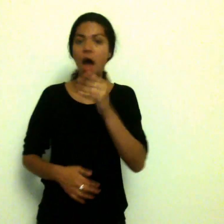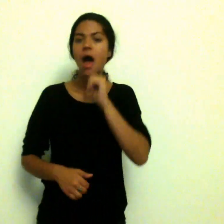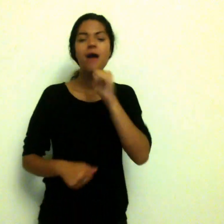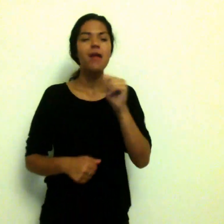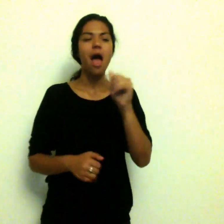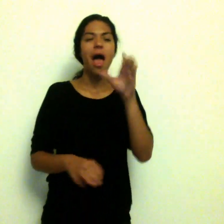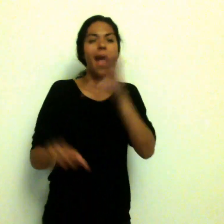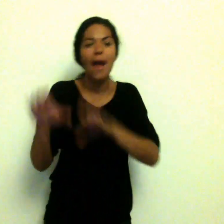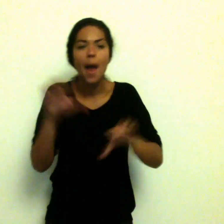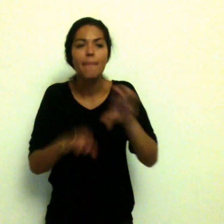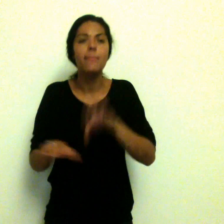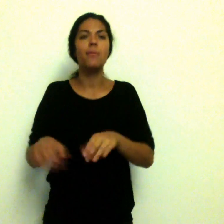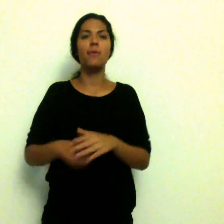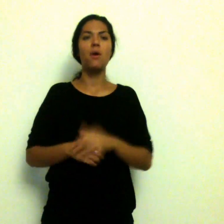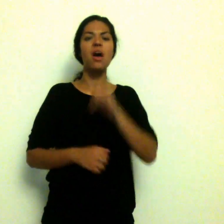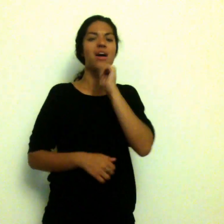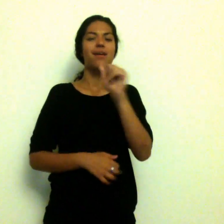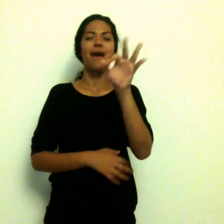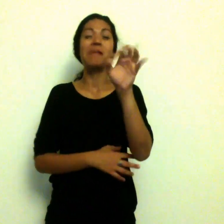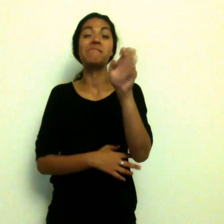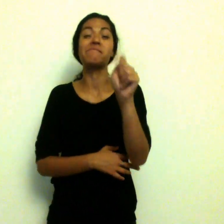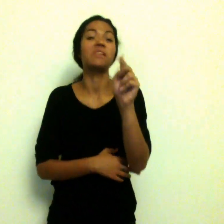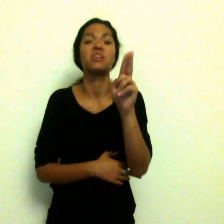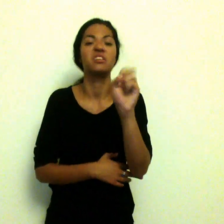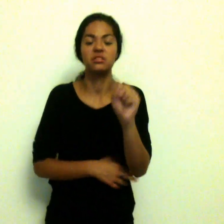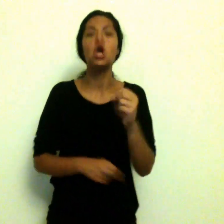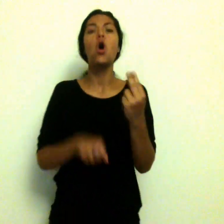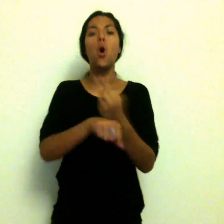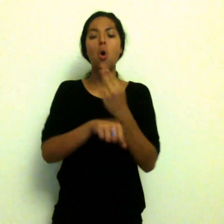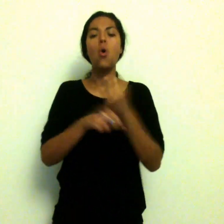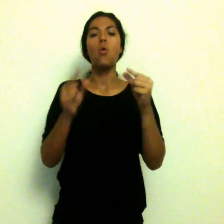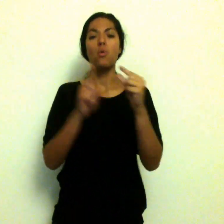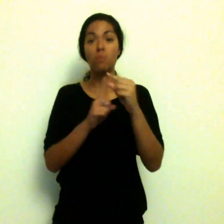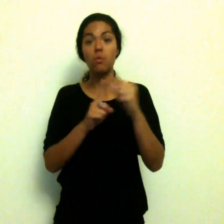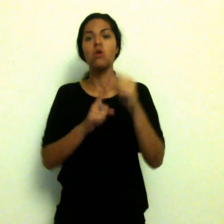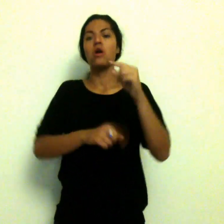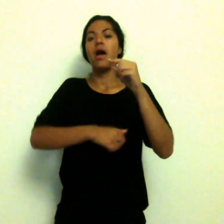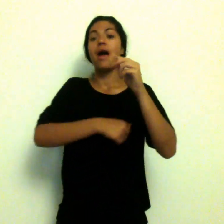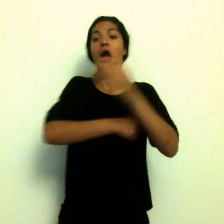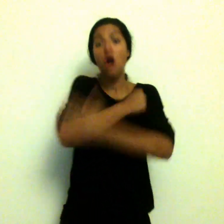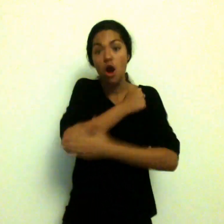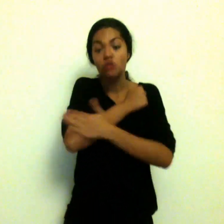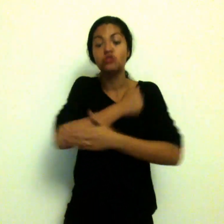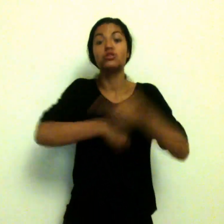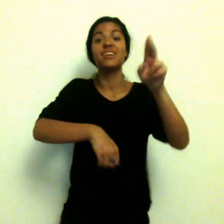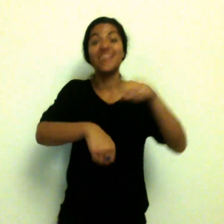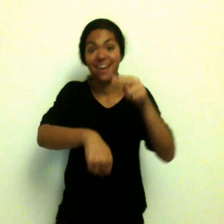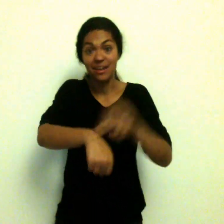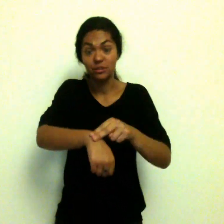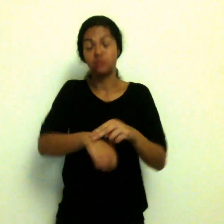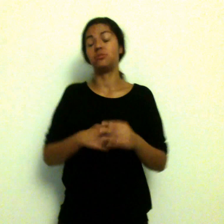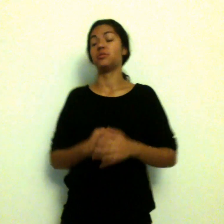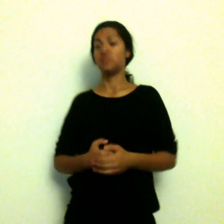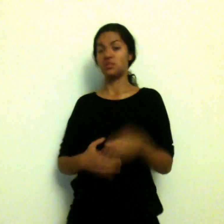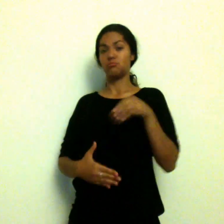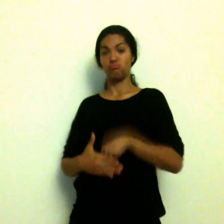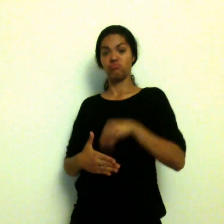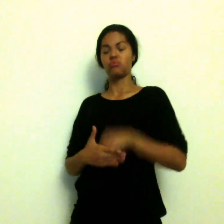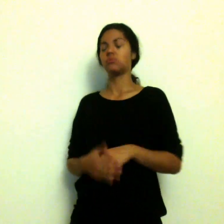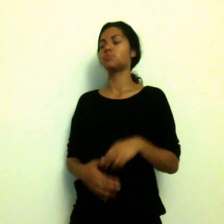2 nations are in your womb. And 2 peoples from within you will be separated. 1 people will be stronger than the other, and